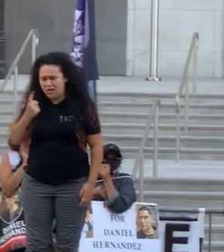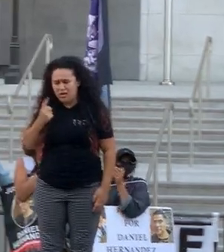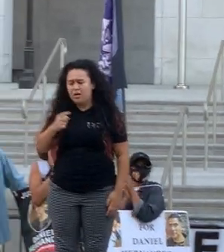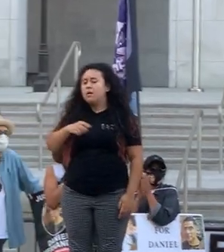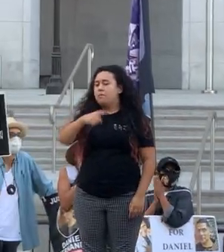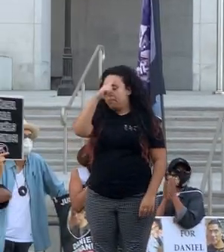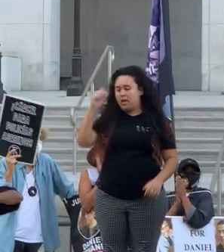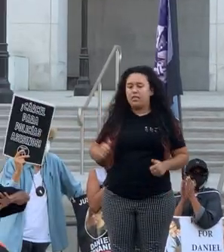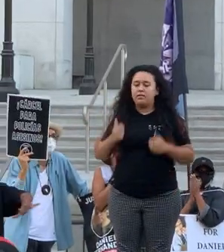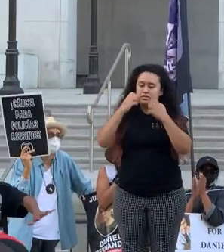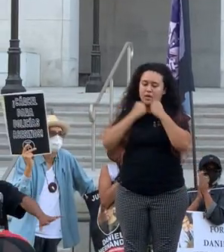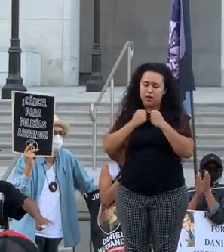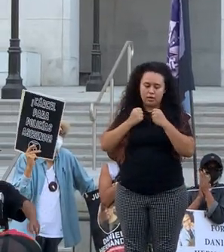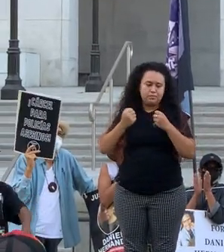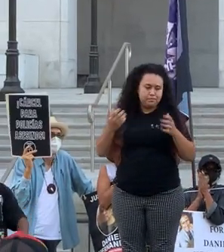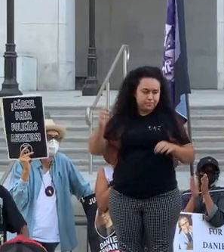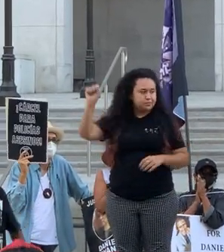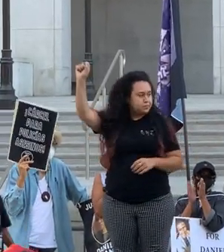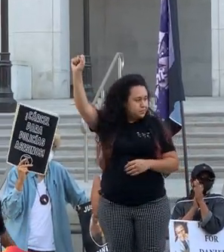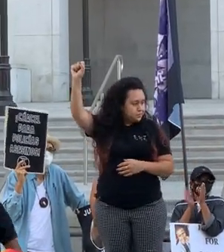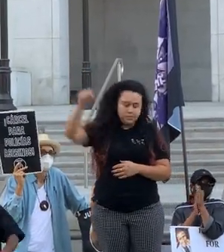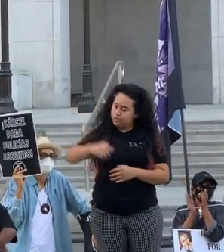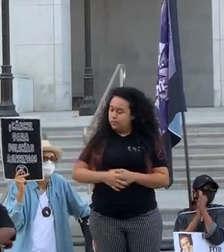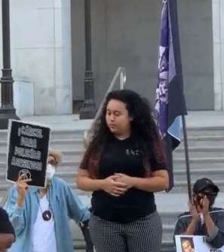Lives Matter.